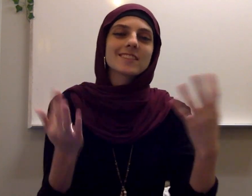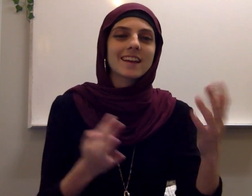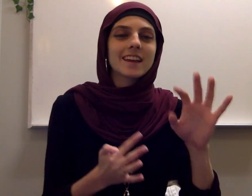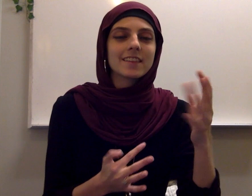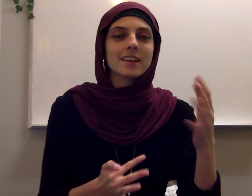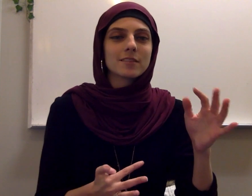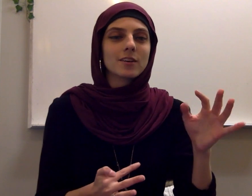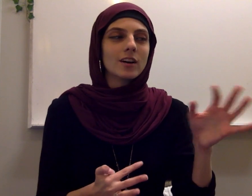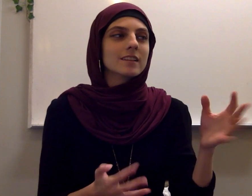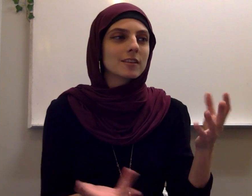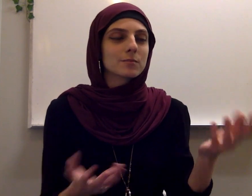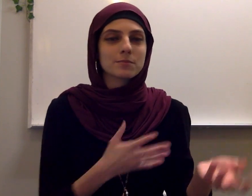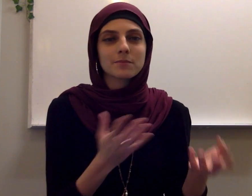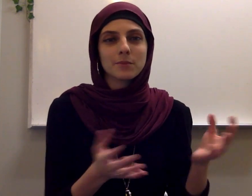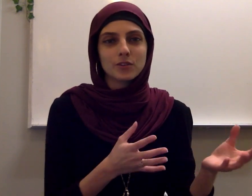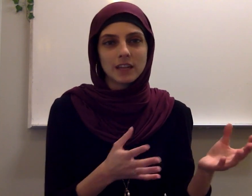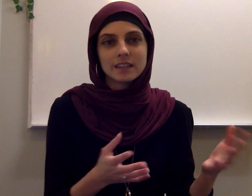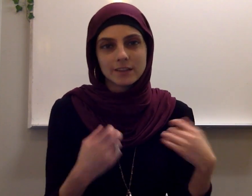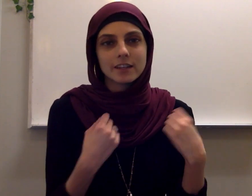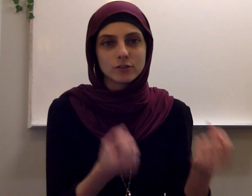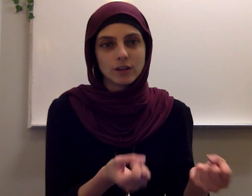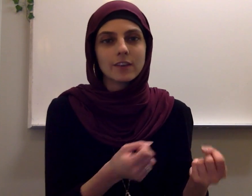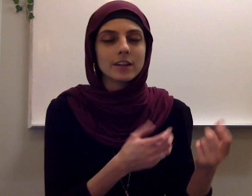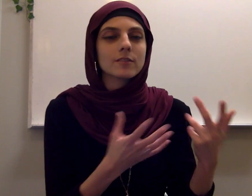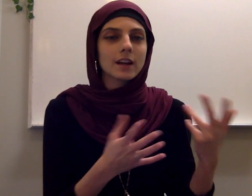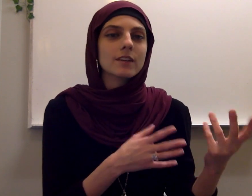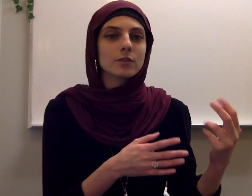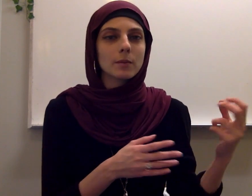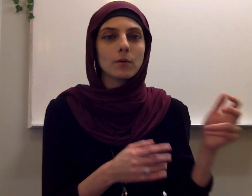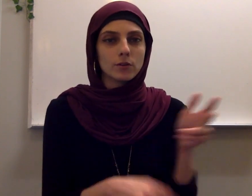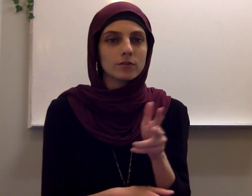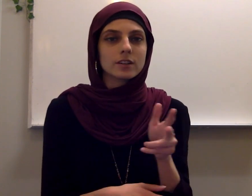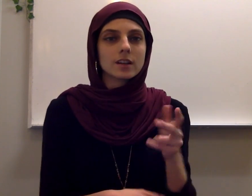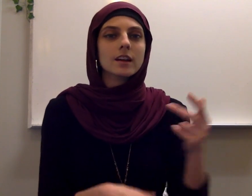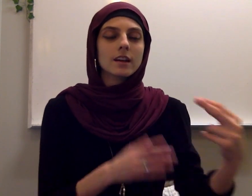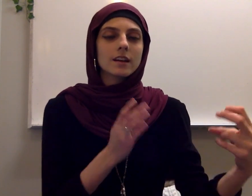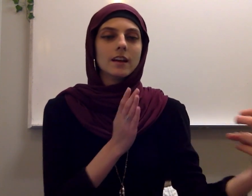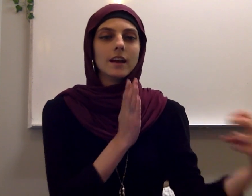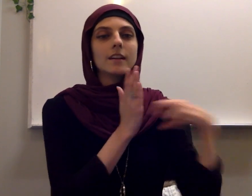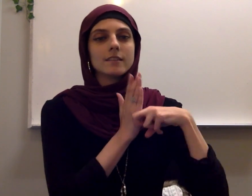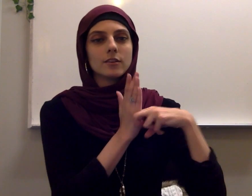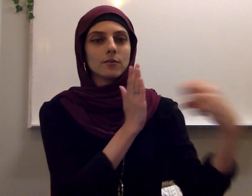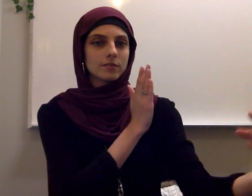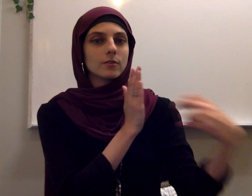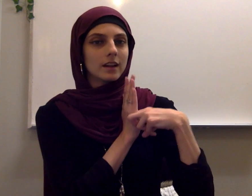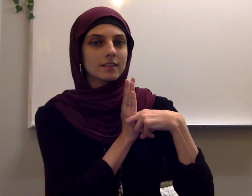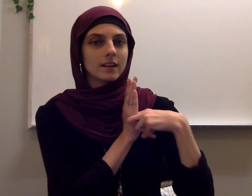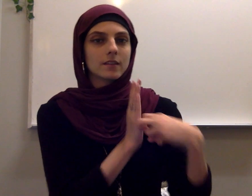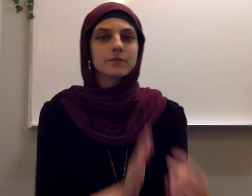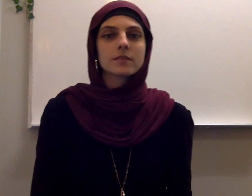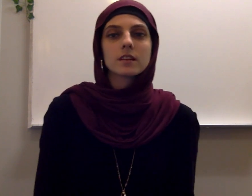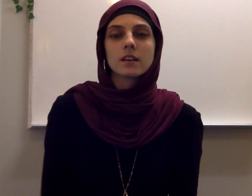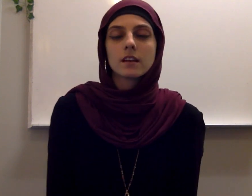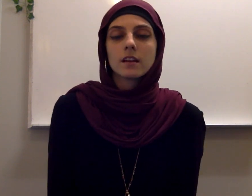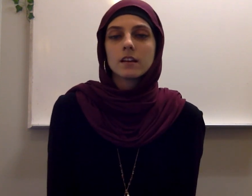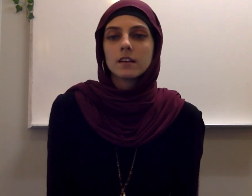like in the context most likely of like driving, right? If you get pulled over and you get a ticket.